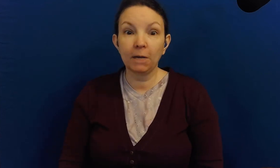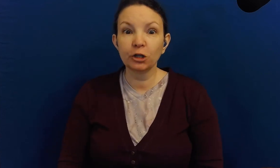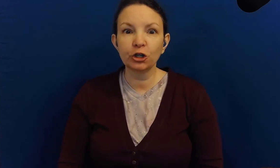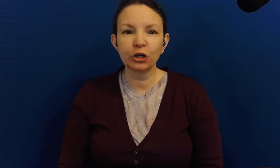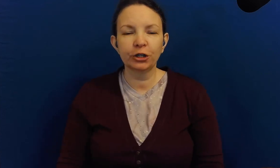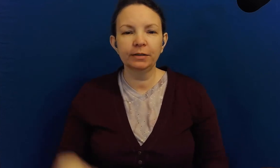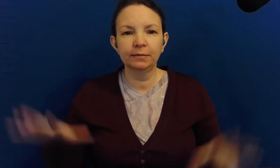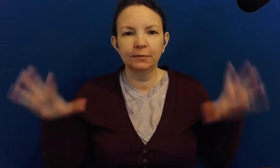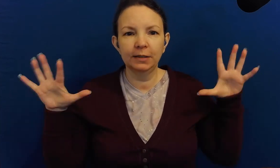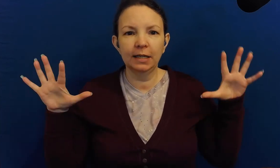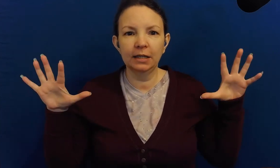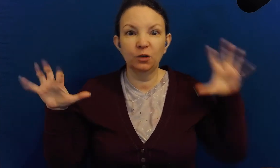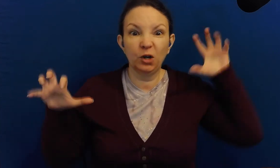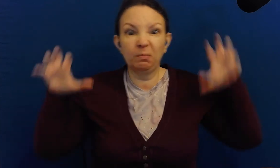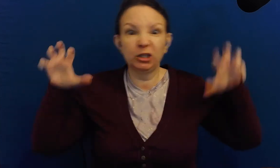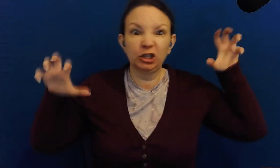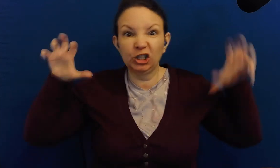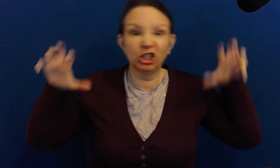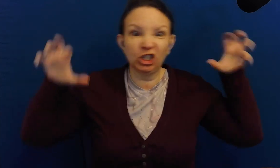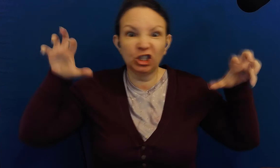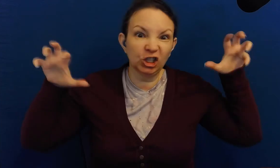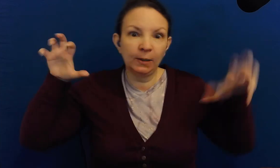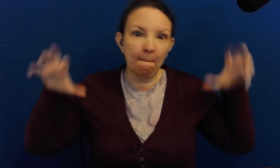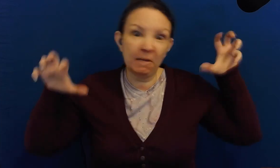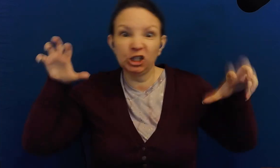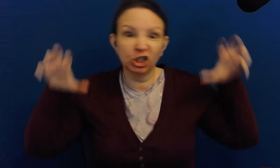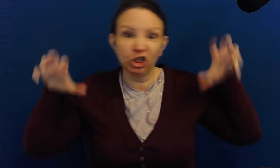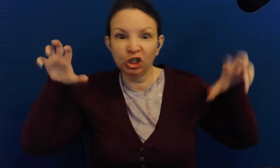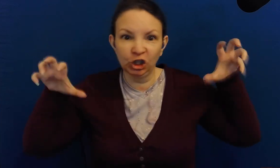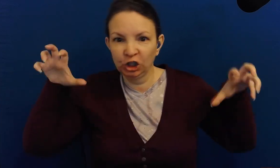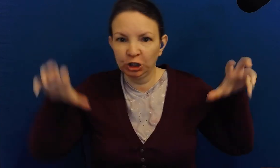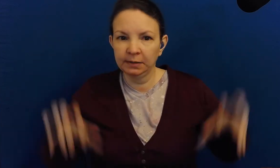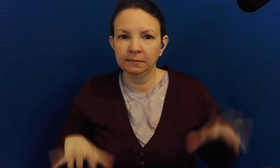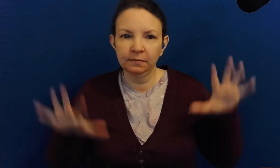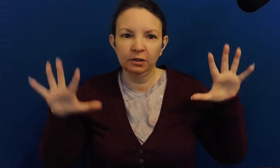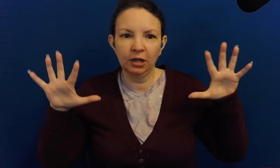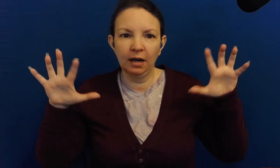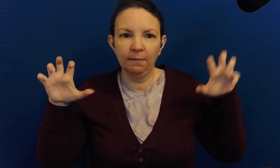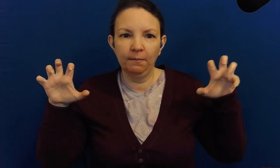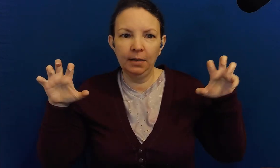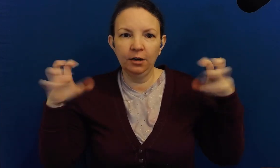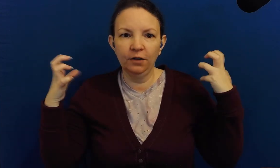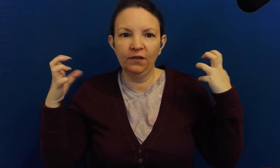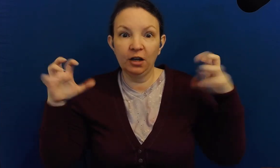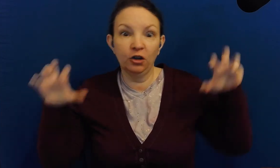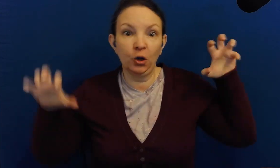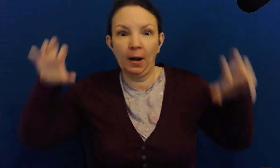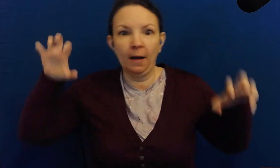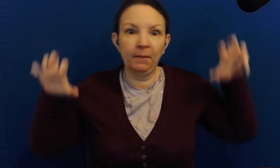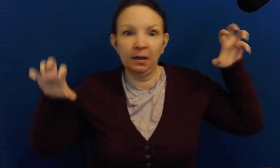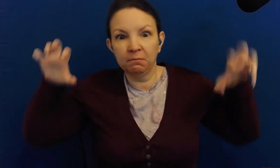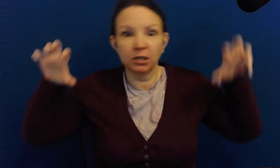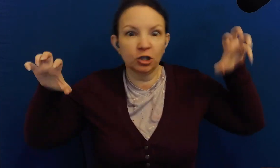Monster. You take this and you go monster. Monster. So kind of bending your finger and going up and down. Monster.